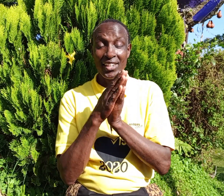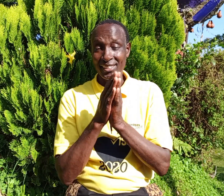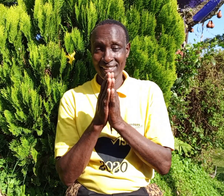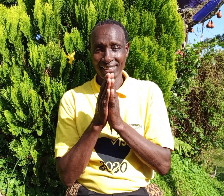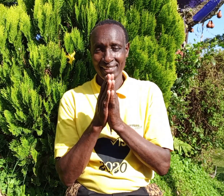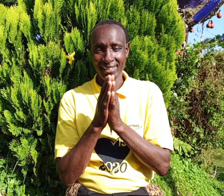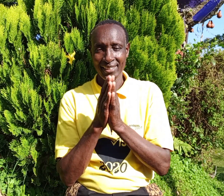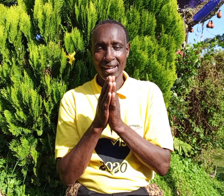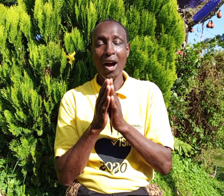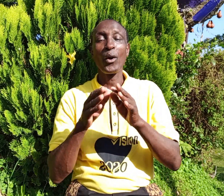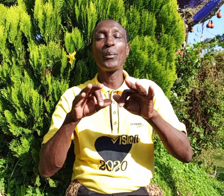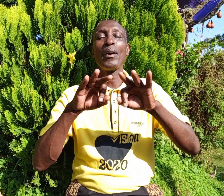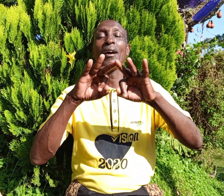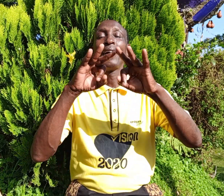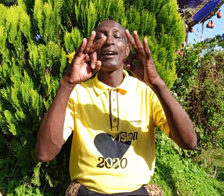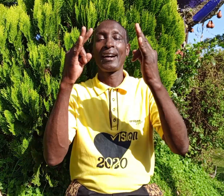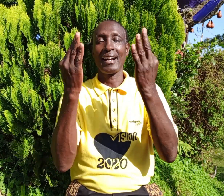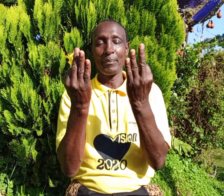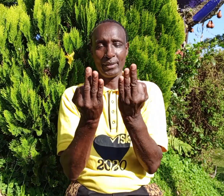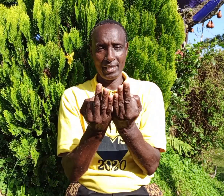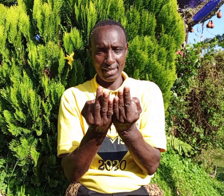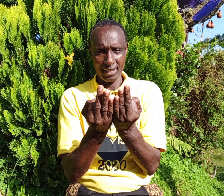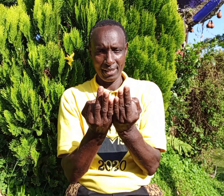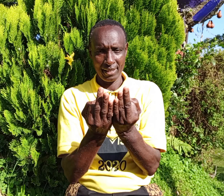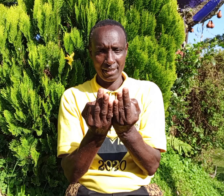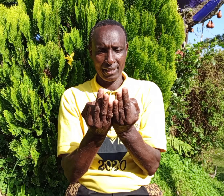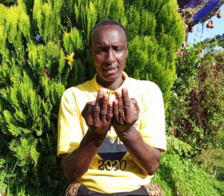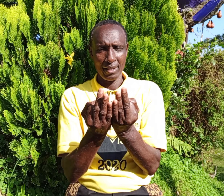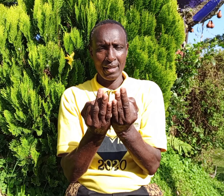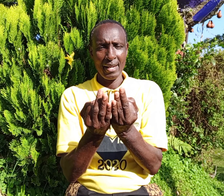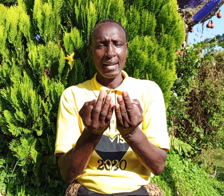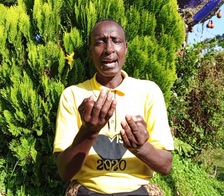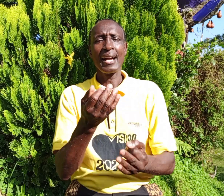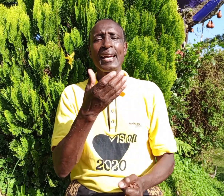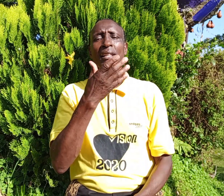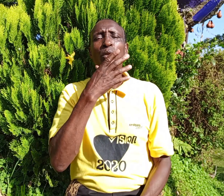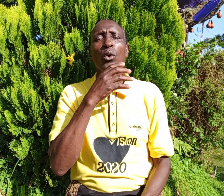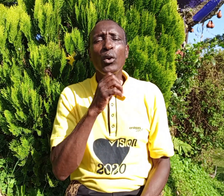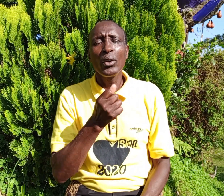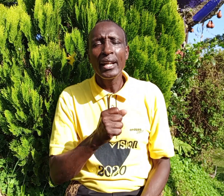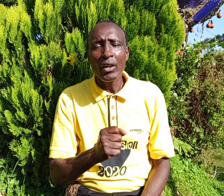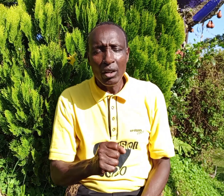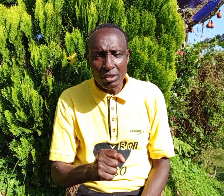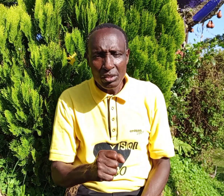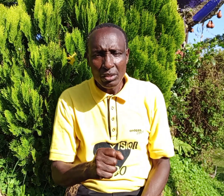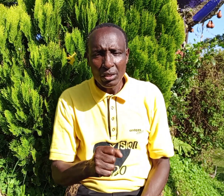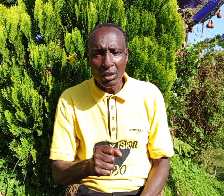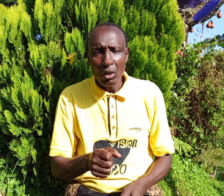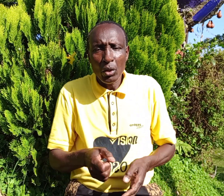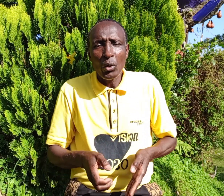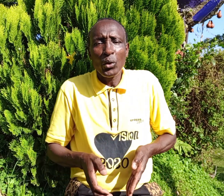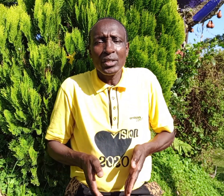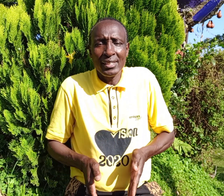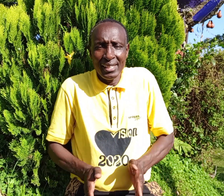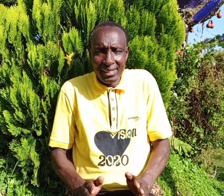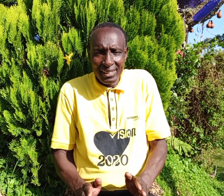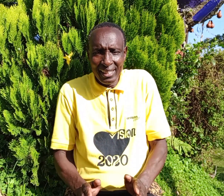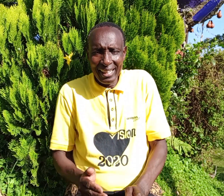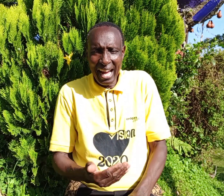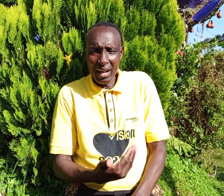Atindoniot agobo kapchi. Kang'et kogo neos kusich